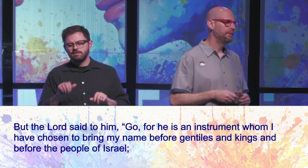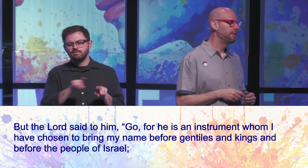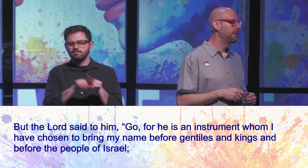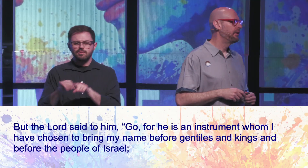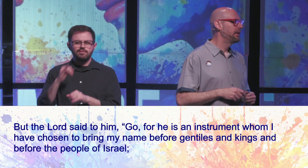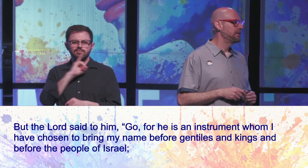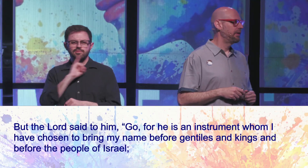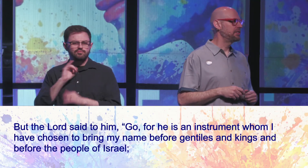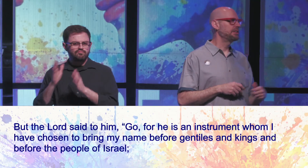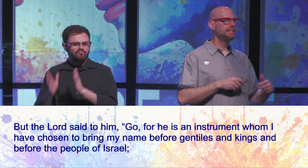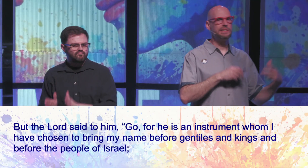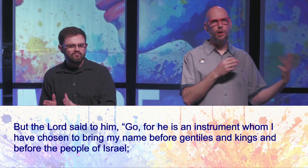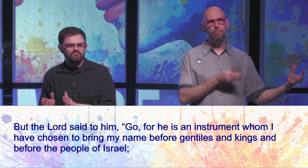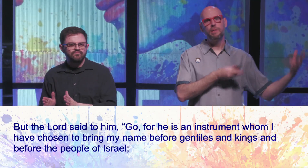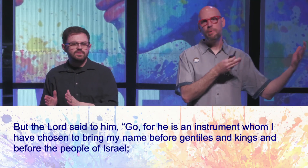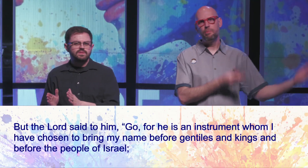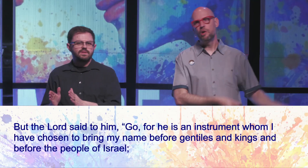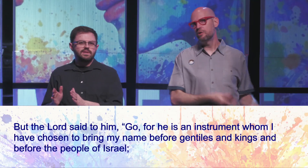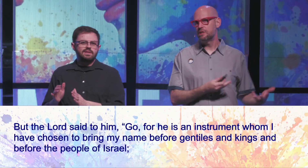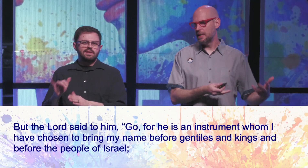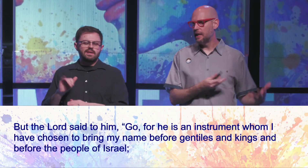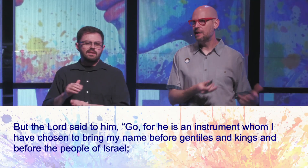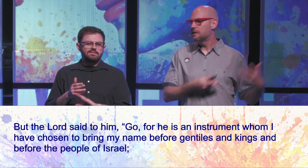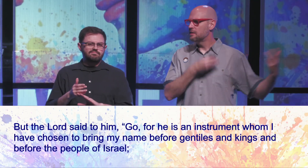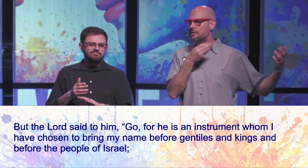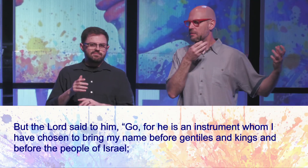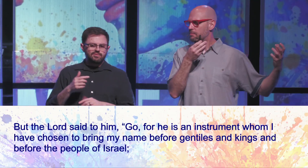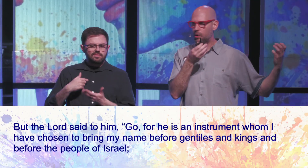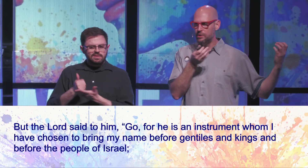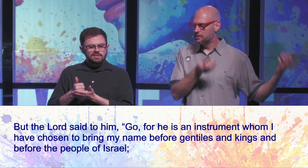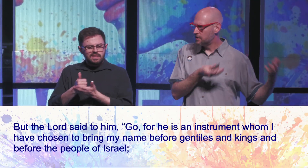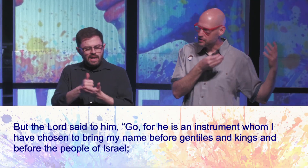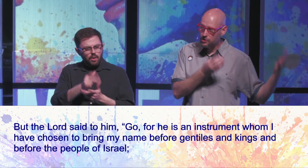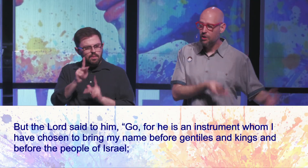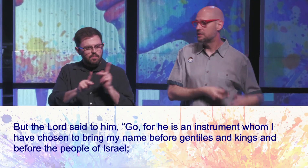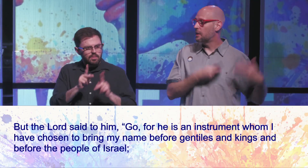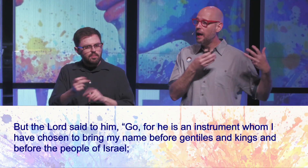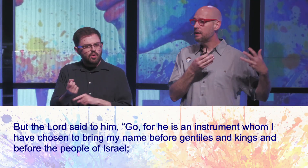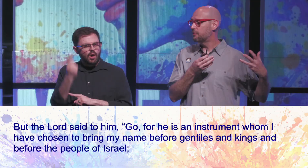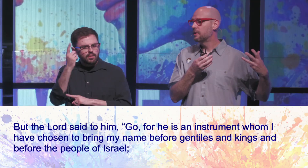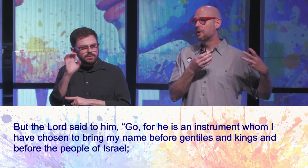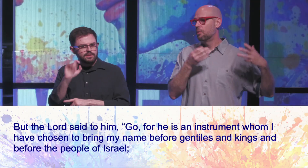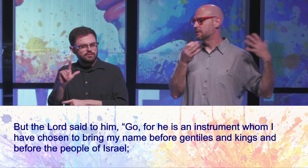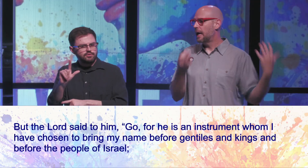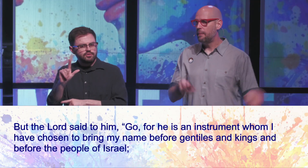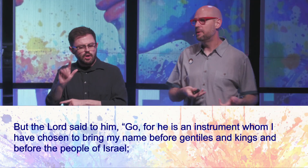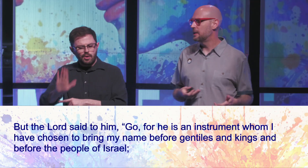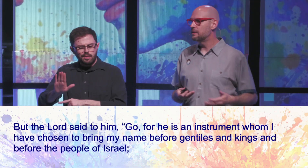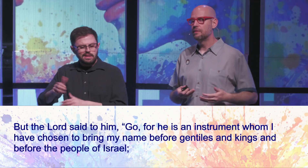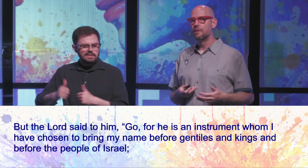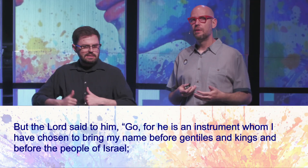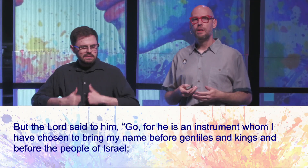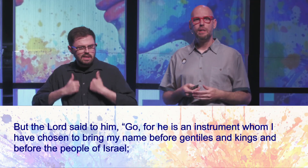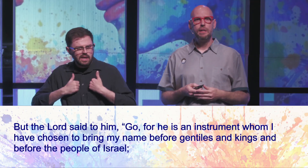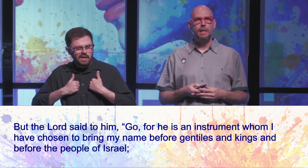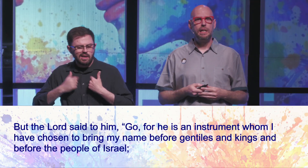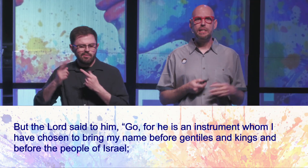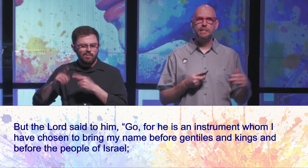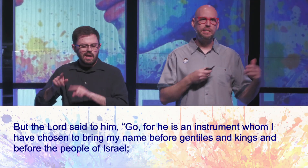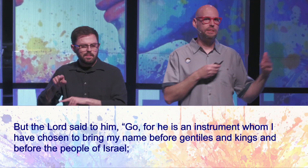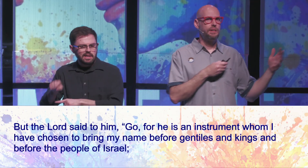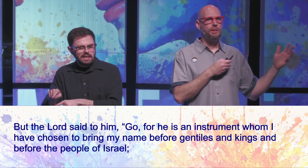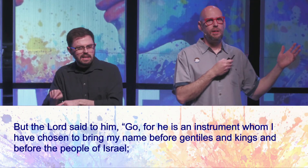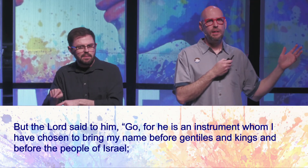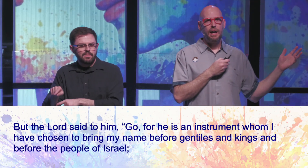death, right? So this is helping the people understand Saul's life, what was happening. And